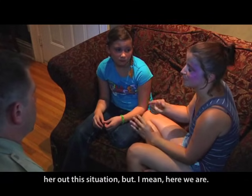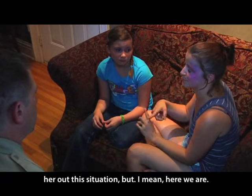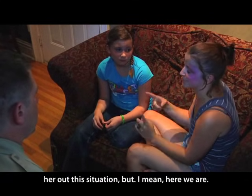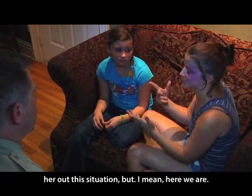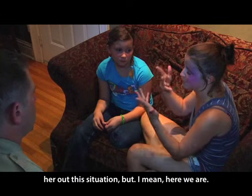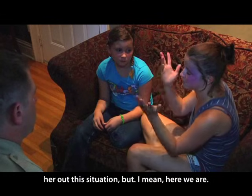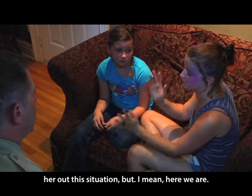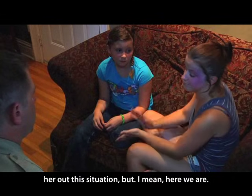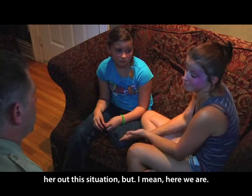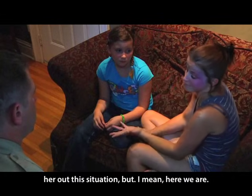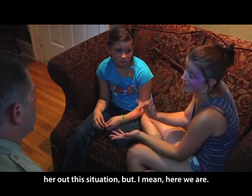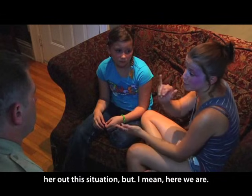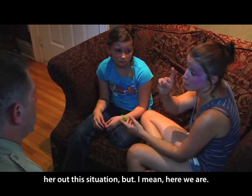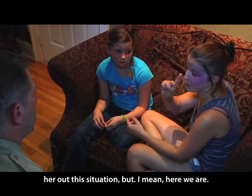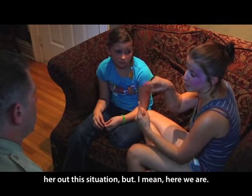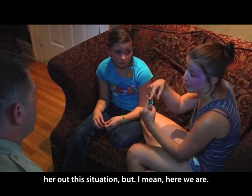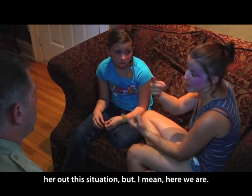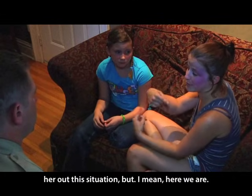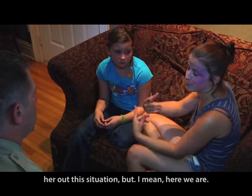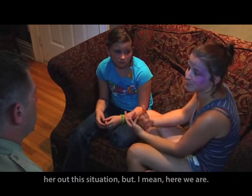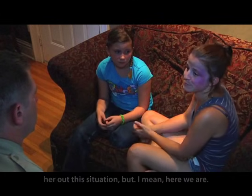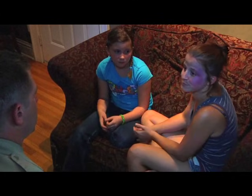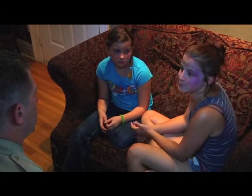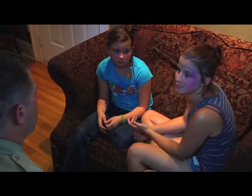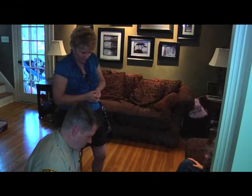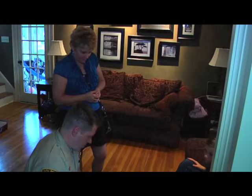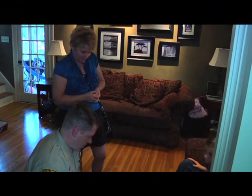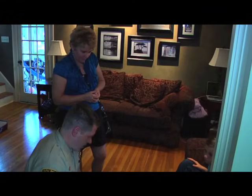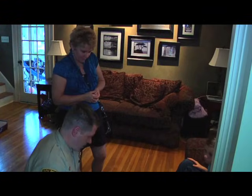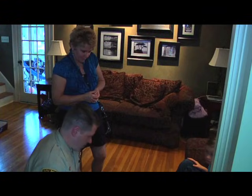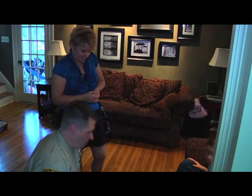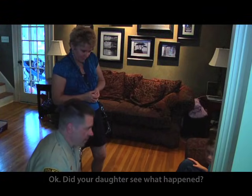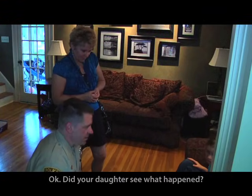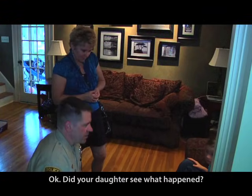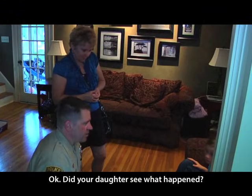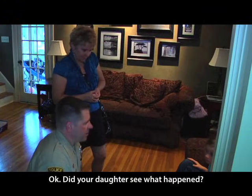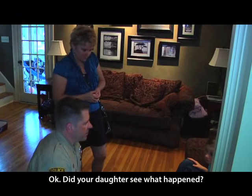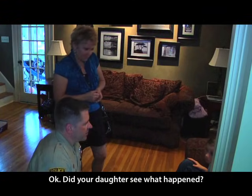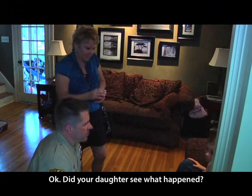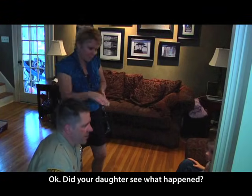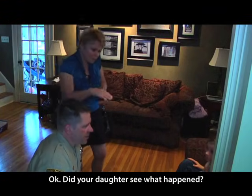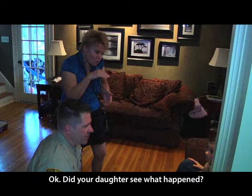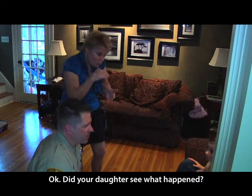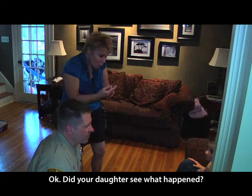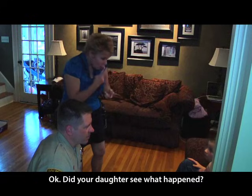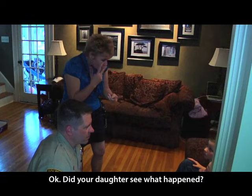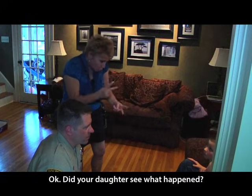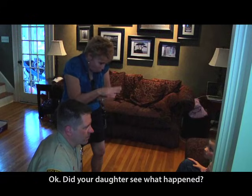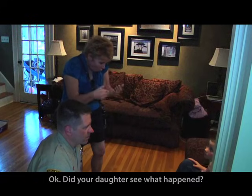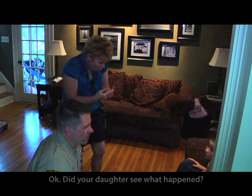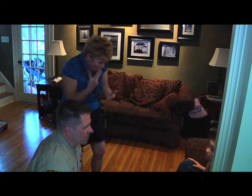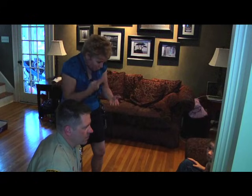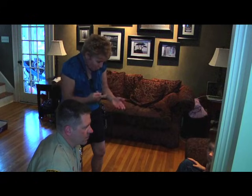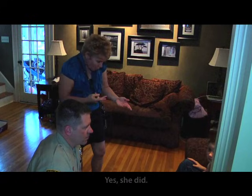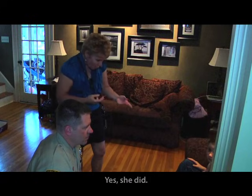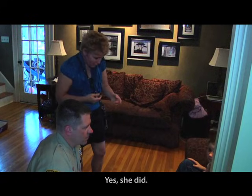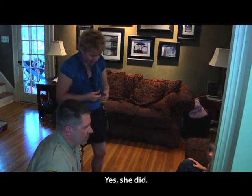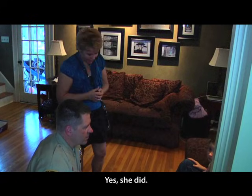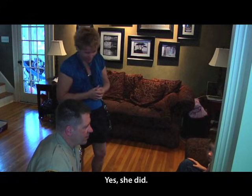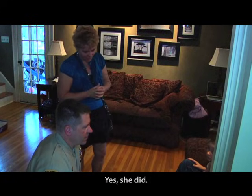out of the situation, but I mean, here we are. Okay. Okay. Did your daughter see what happened? Yes, Did she witness